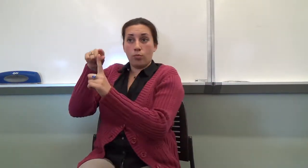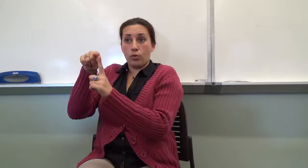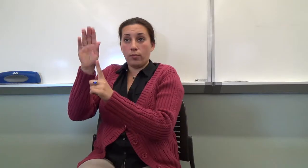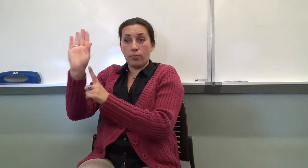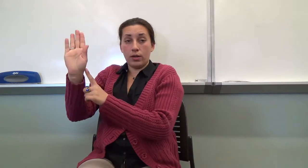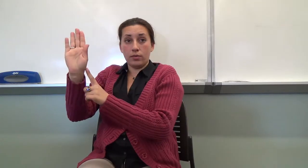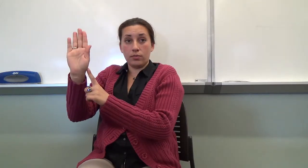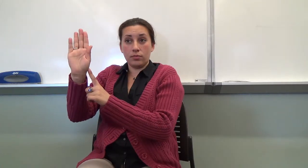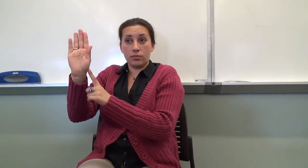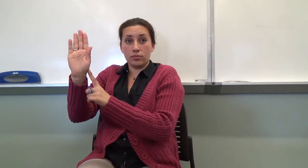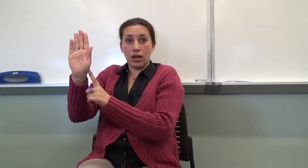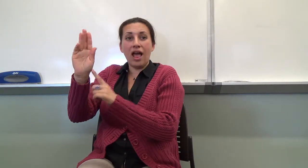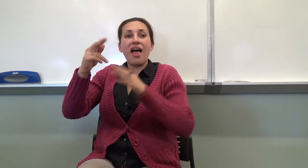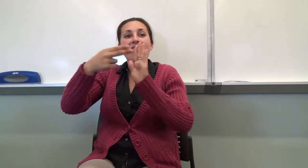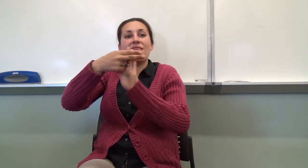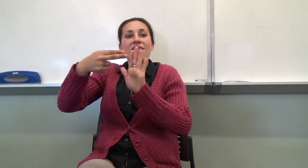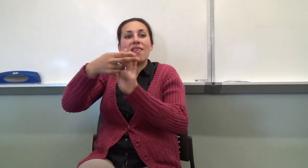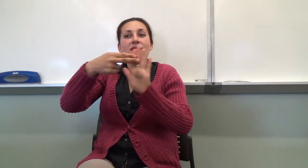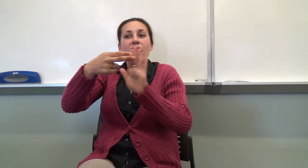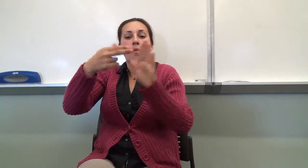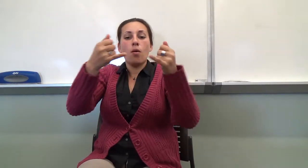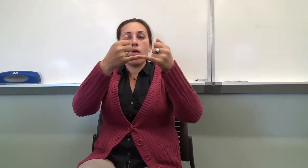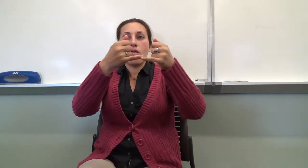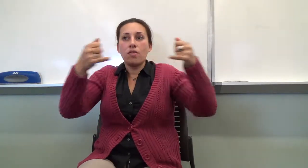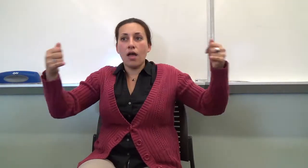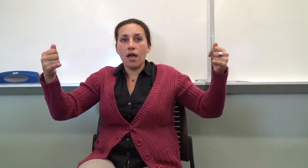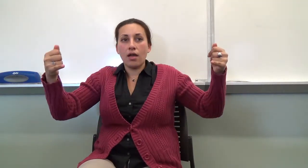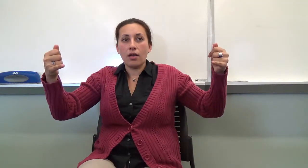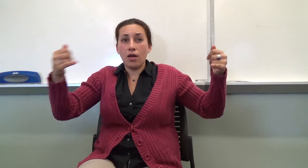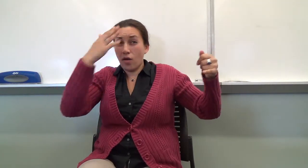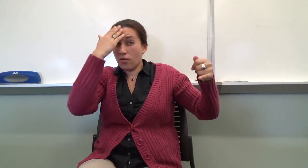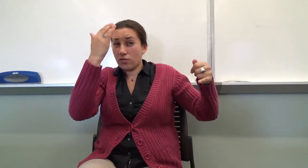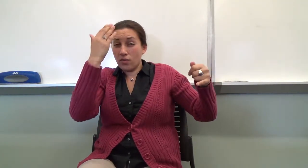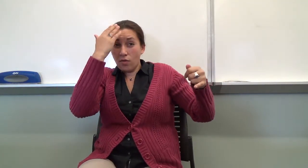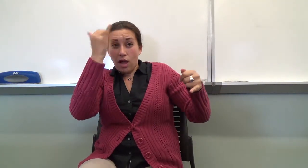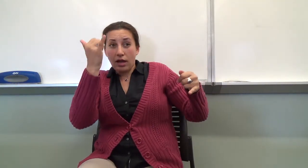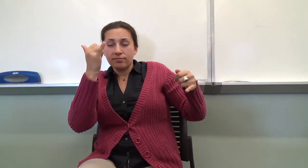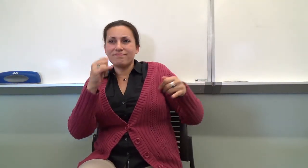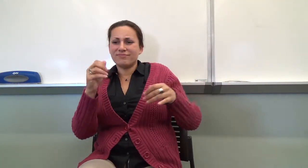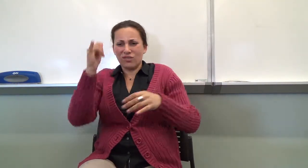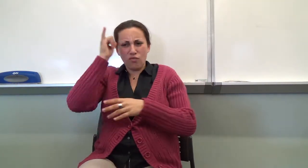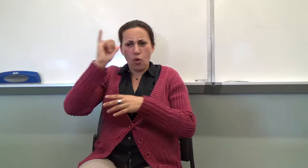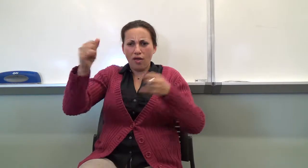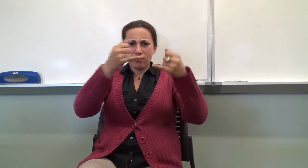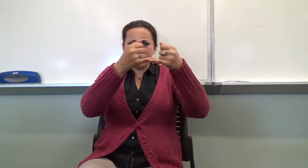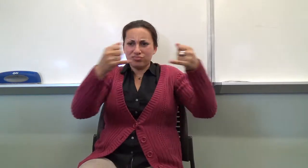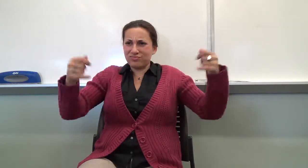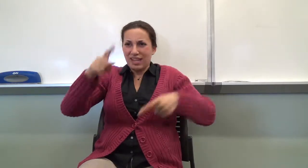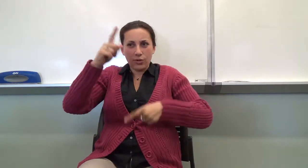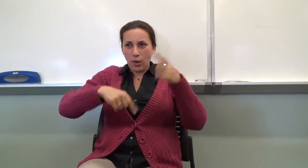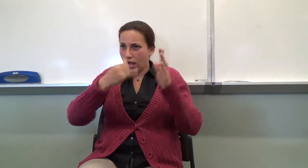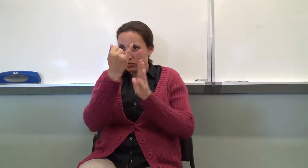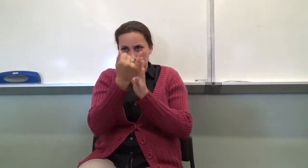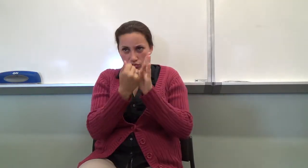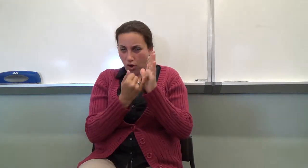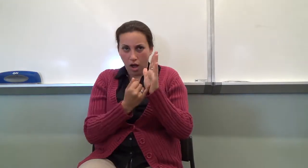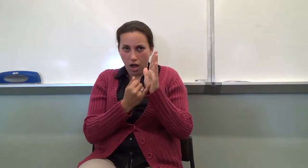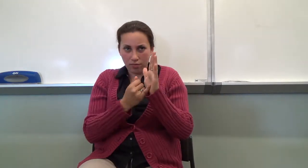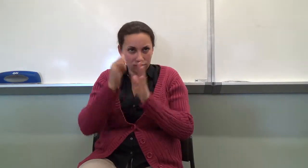to label the line itself. And because it's infinitely many, and because we can't draw infinity, we use arrowheads, meaning this